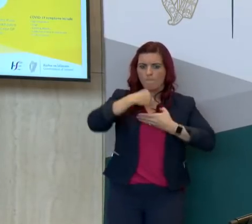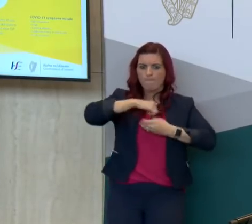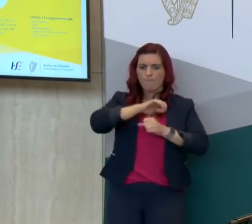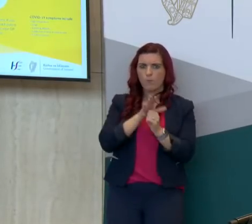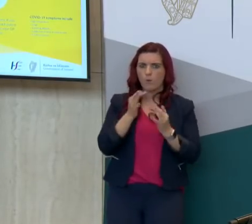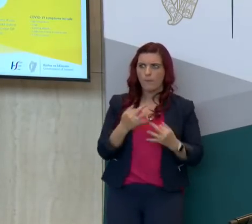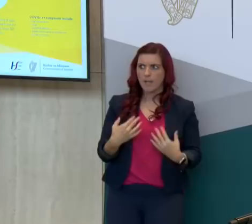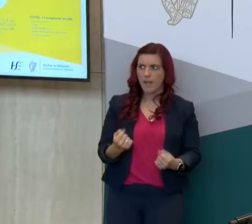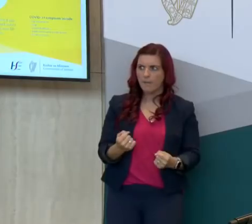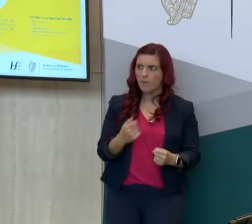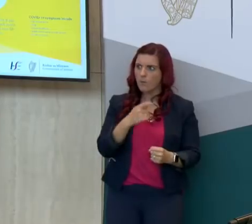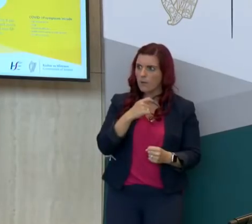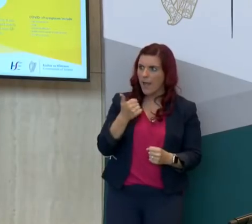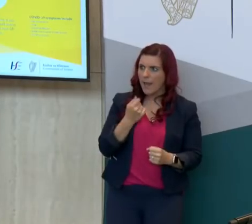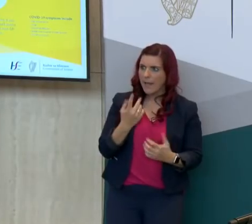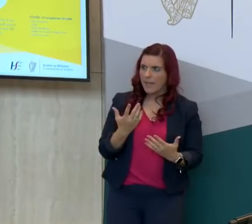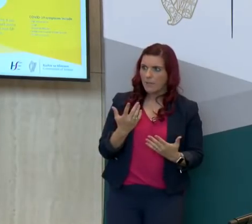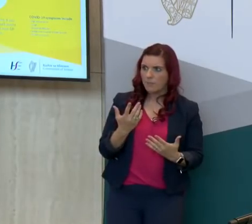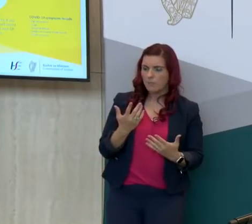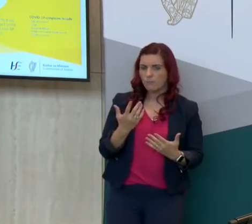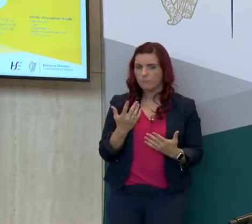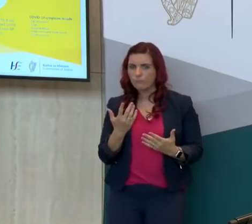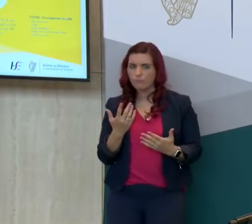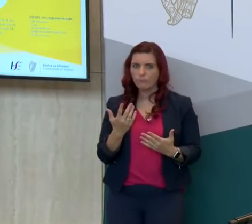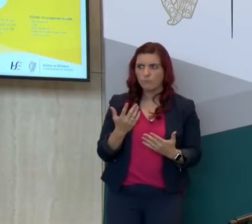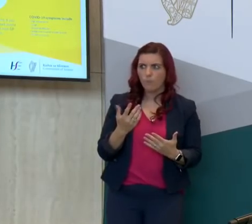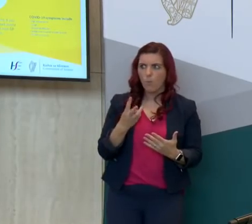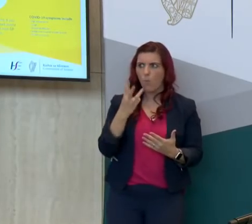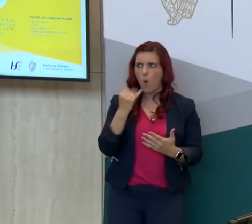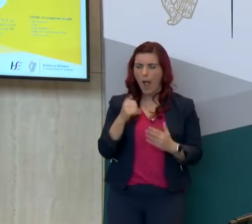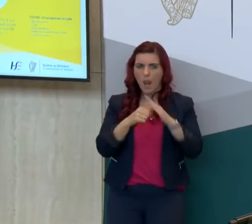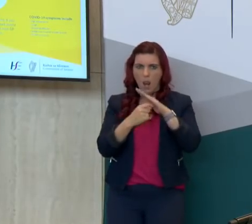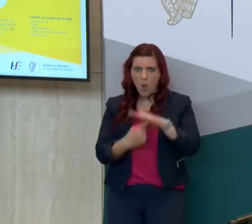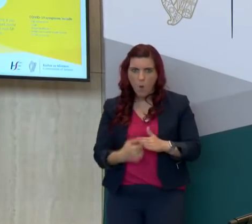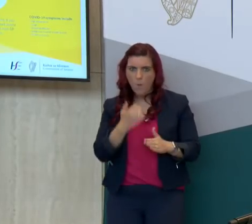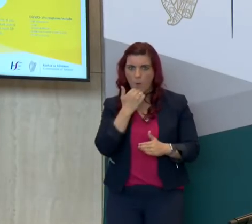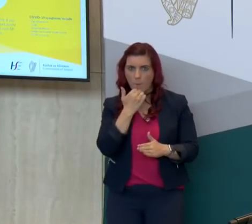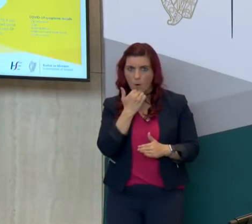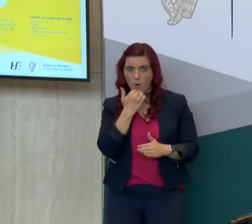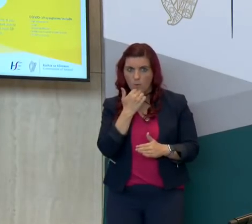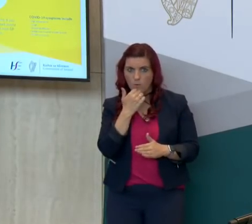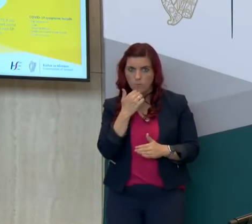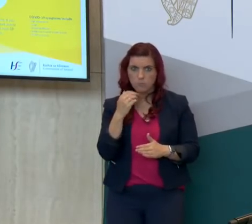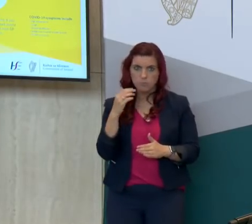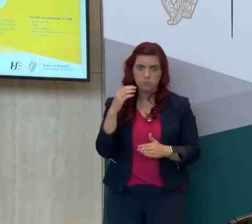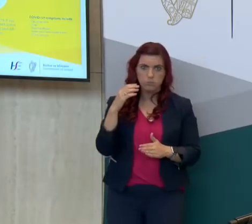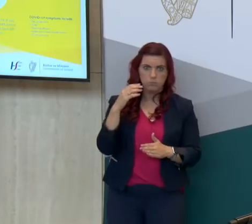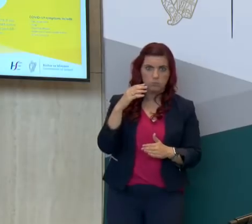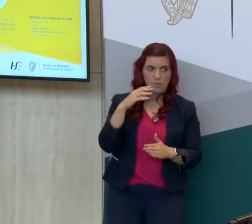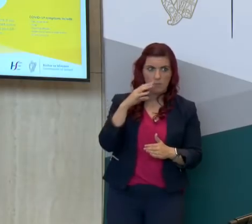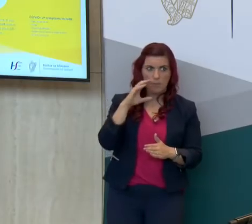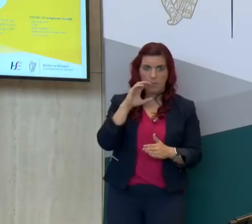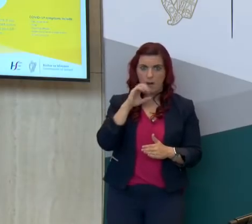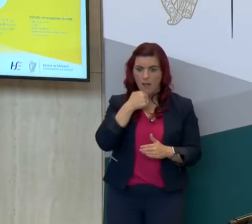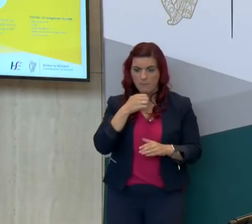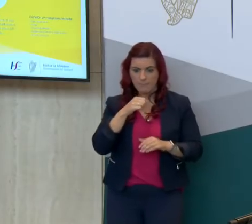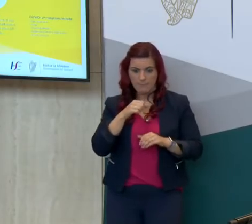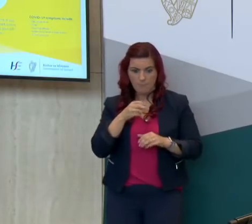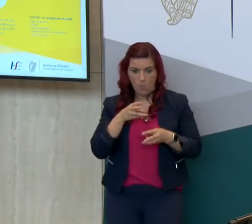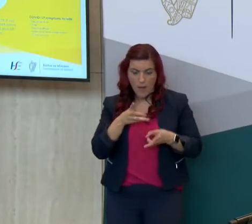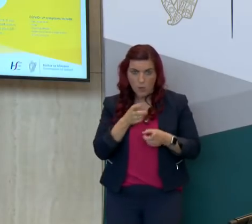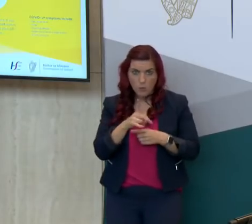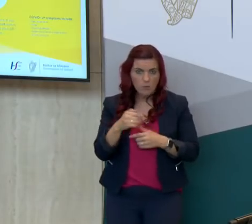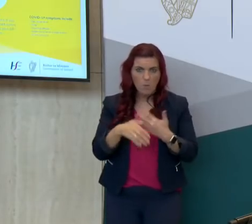Is there any reason or anything you can read into that, or why it's so low? Is it to do with the regime, or who's been tested, or the type of testing?